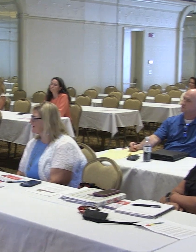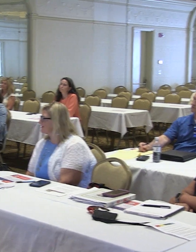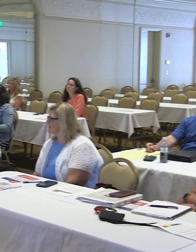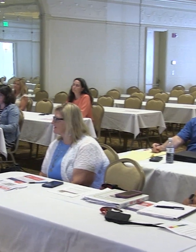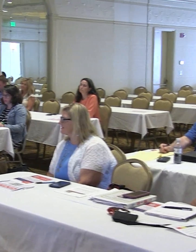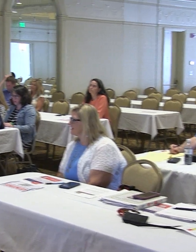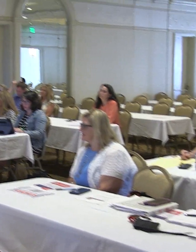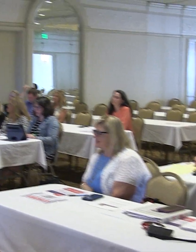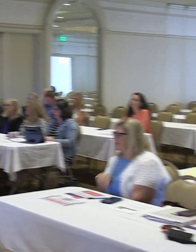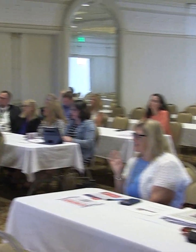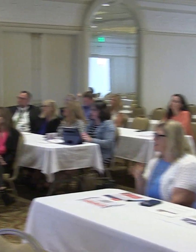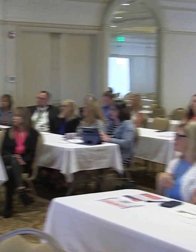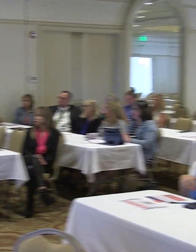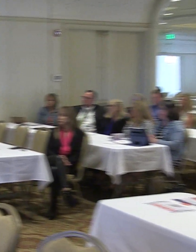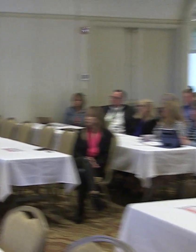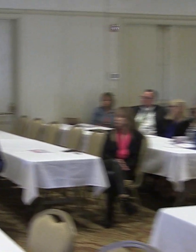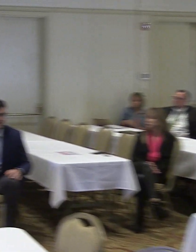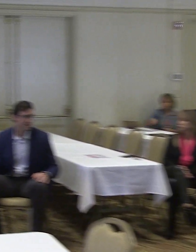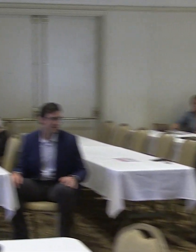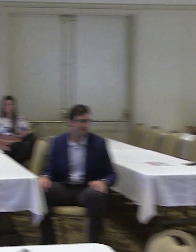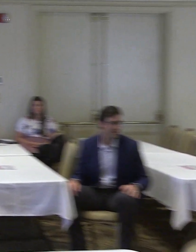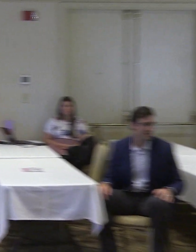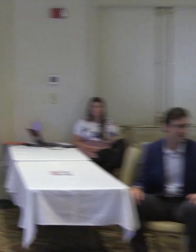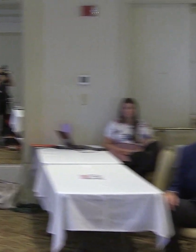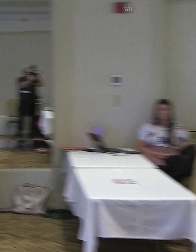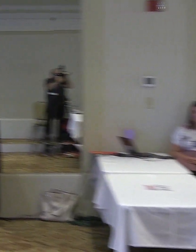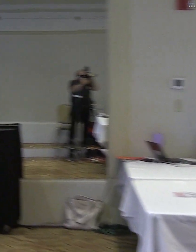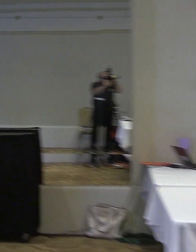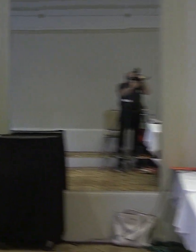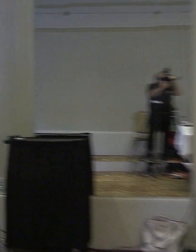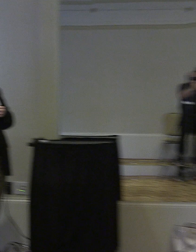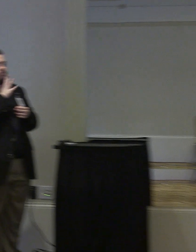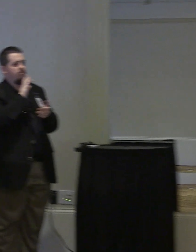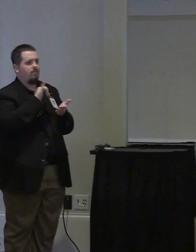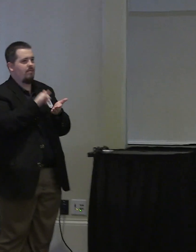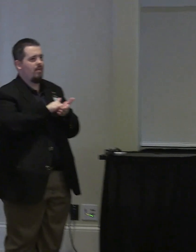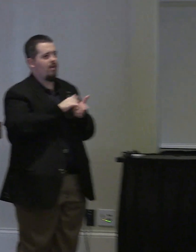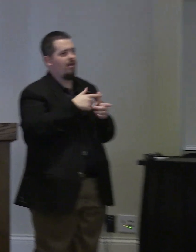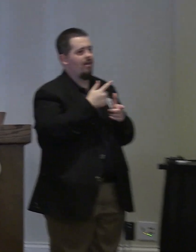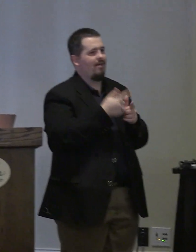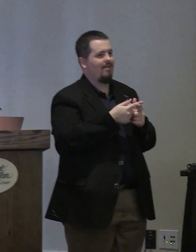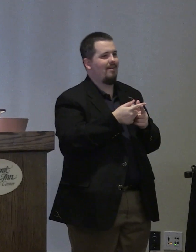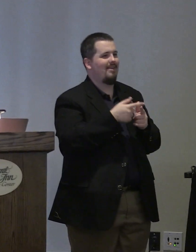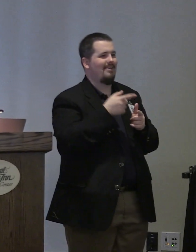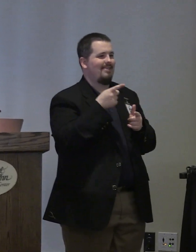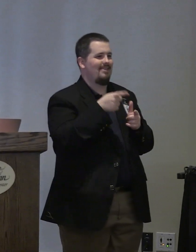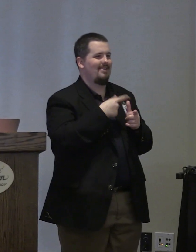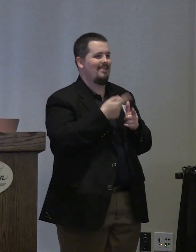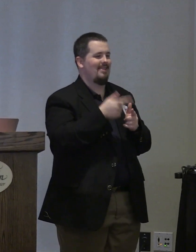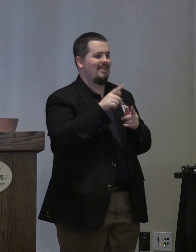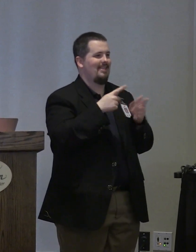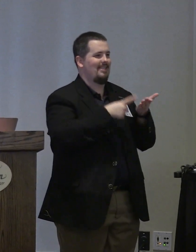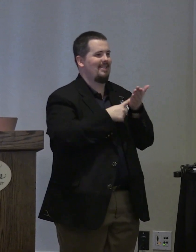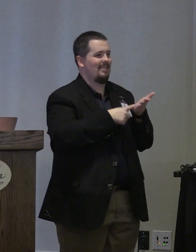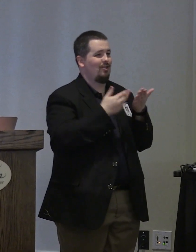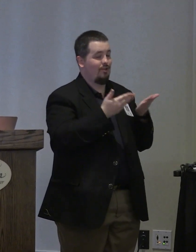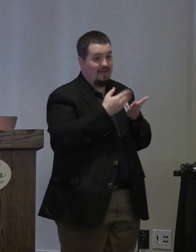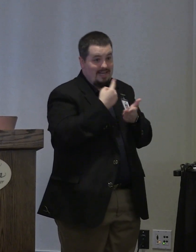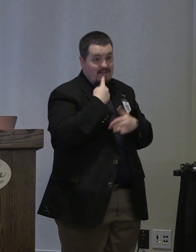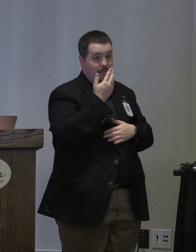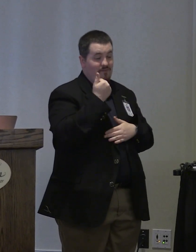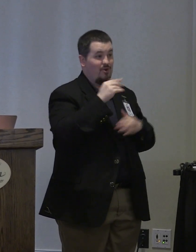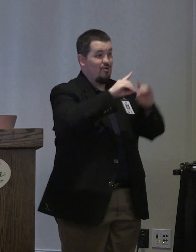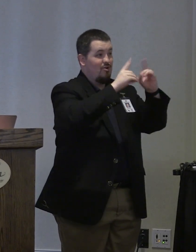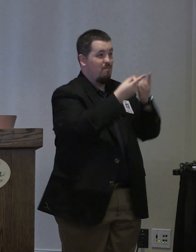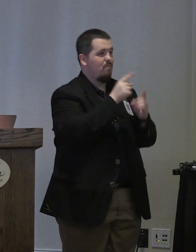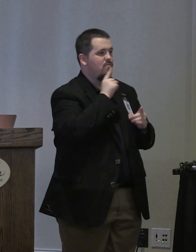that you all are putting into this and more importantly that you were vocalizing that and kind of putting it into the the forum of discussion here as i mentioned the